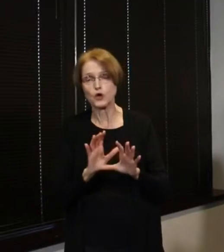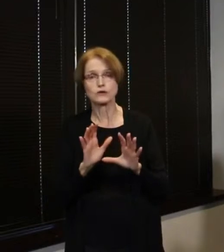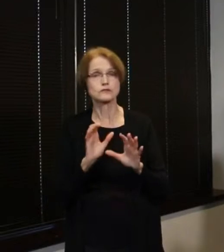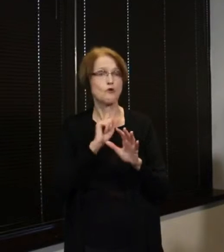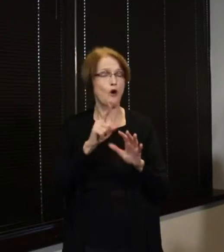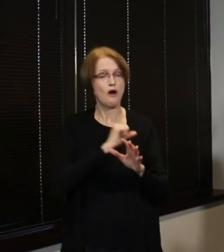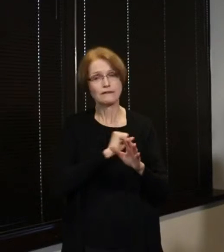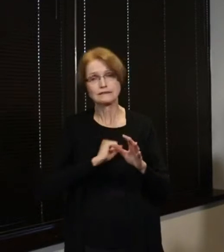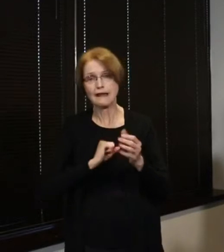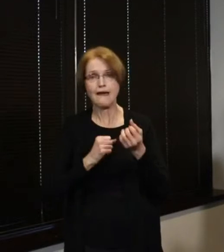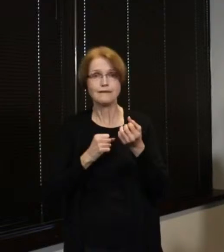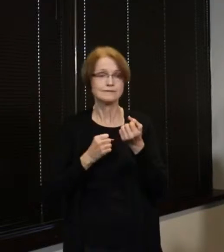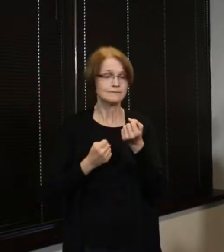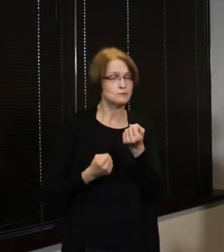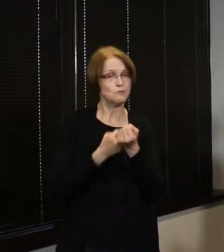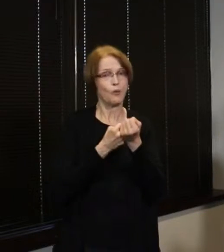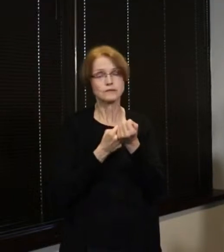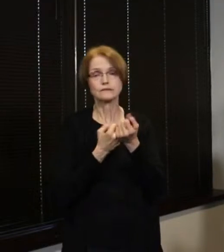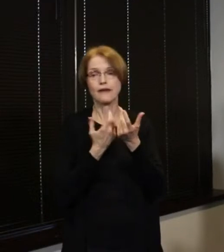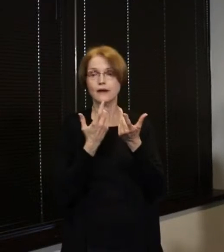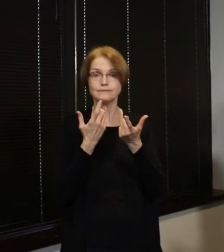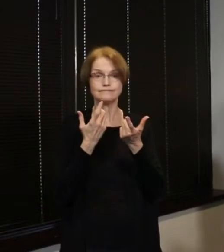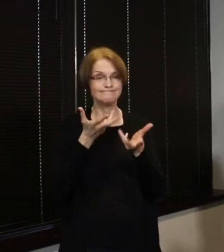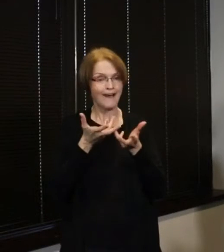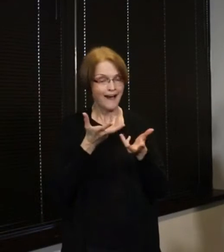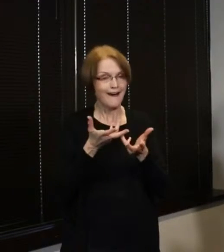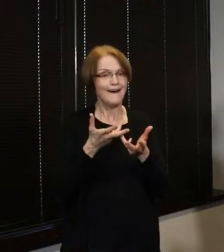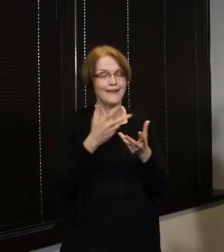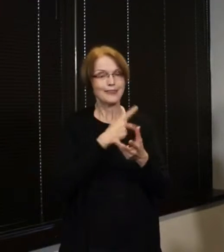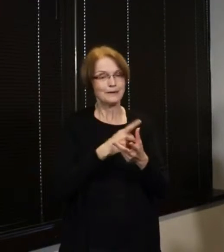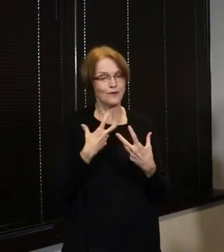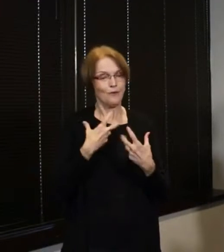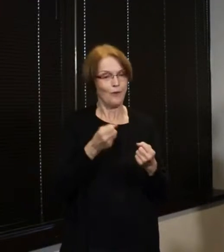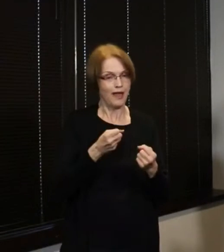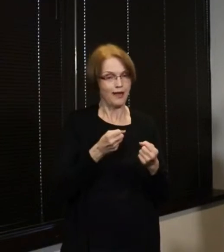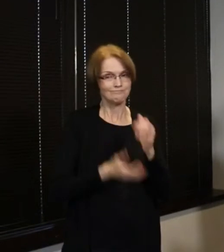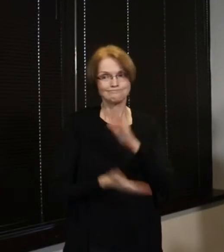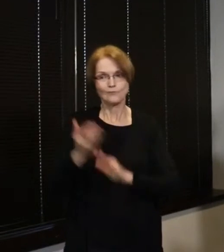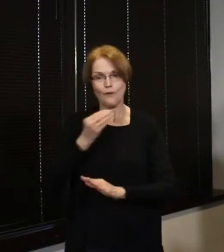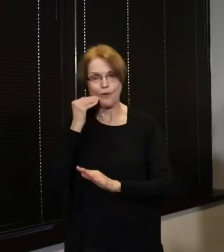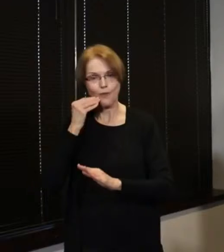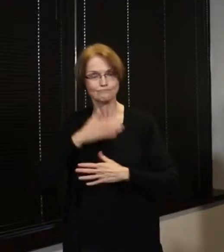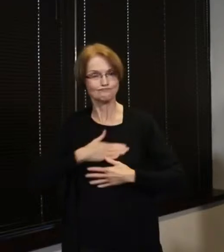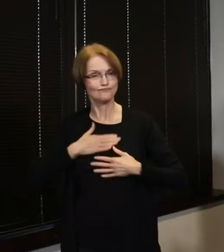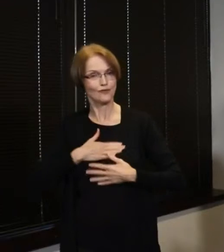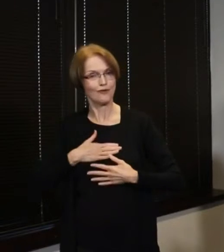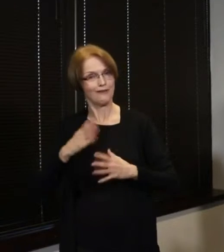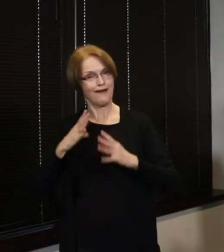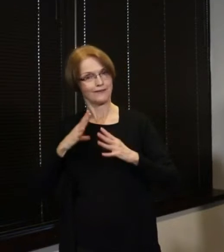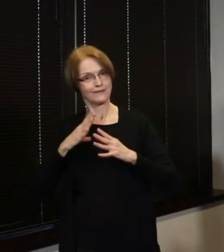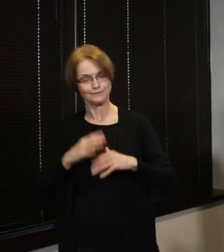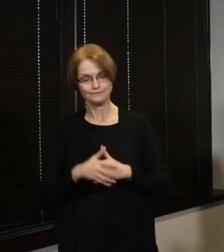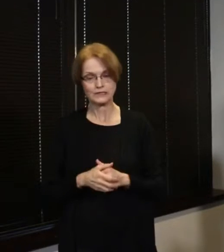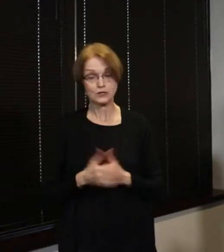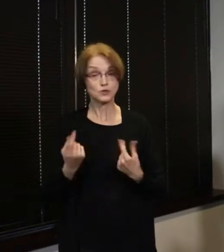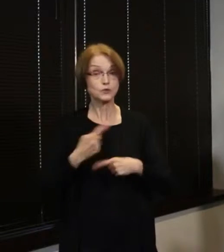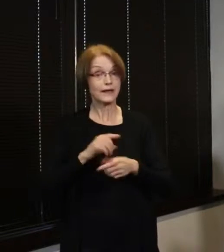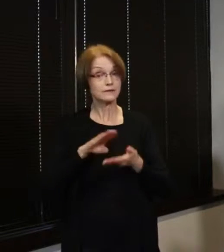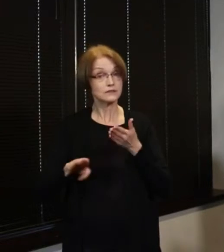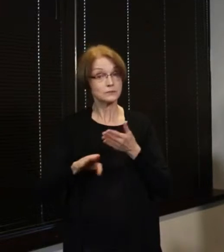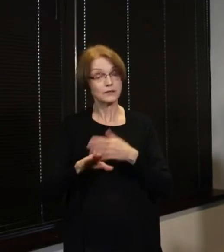everybody that supports them to get these patients well enough to go home for the holiday season. To date, we've discharged right